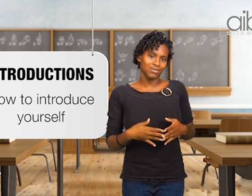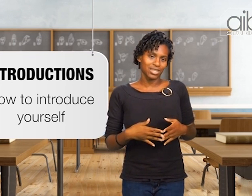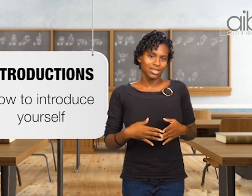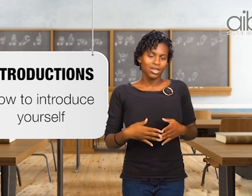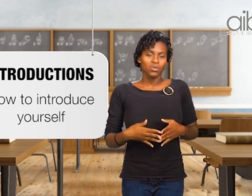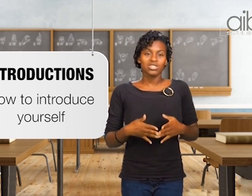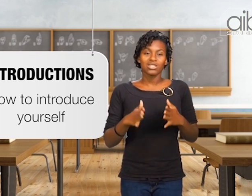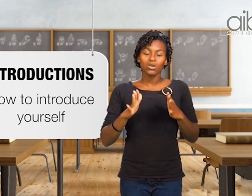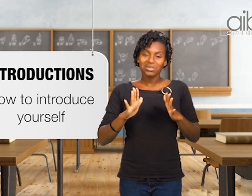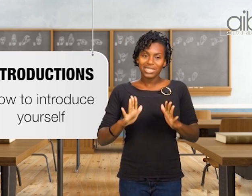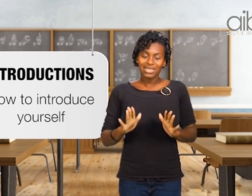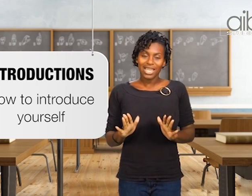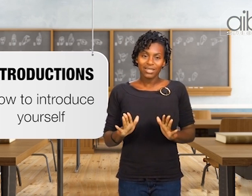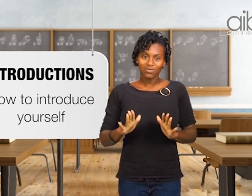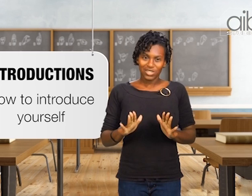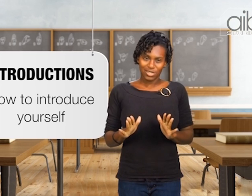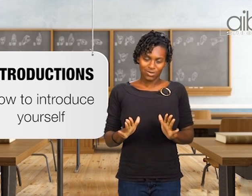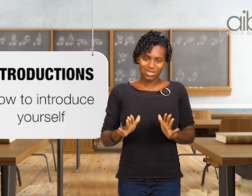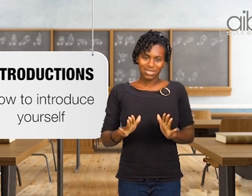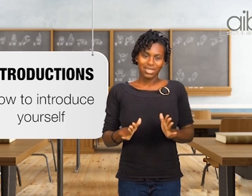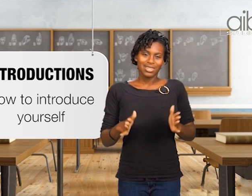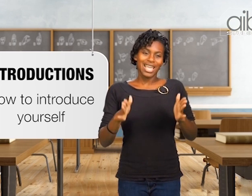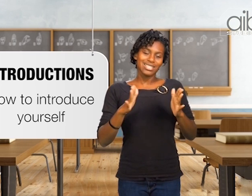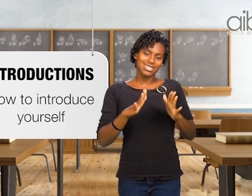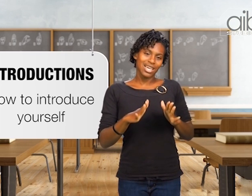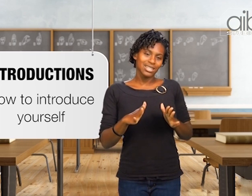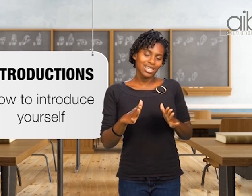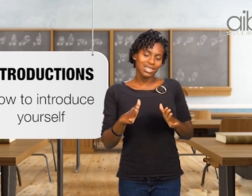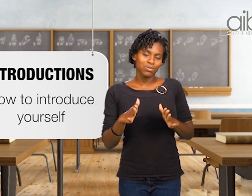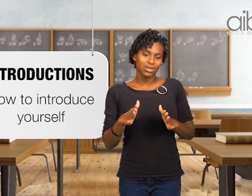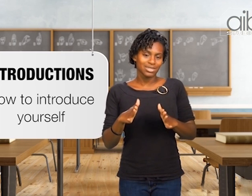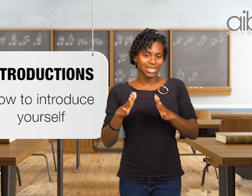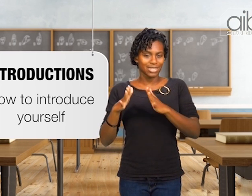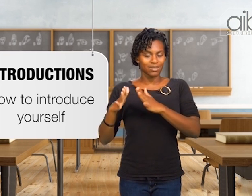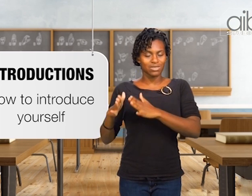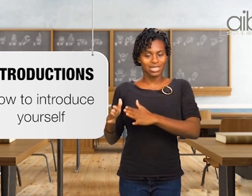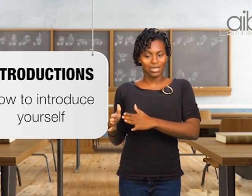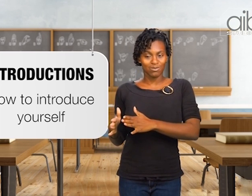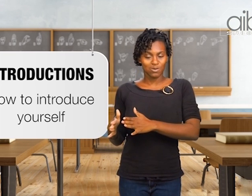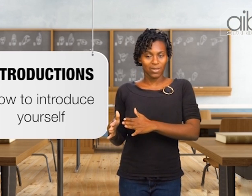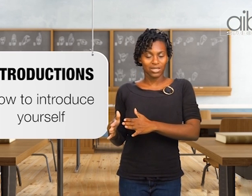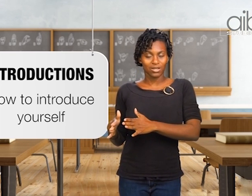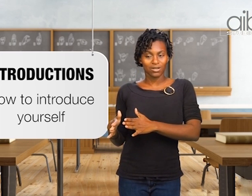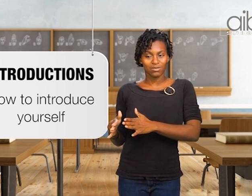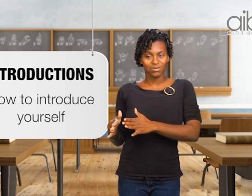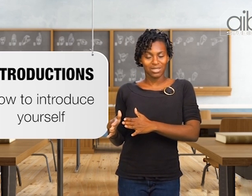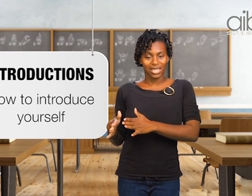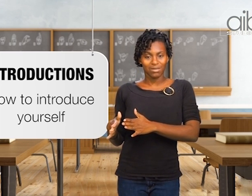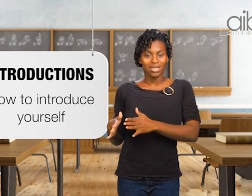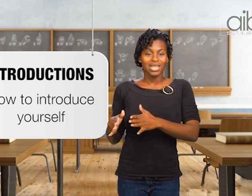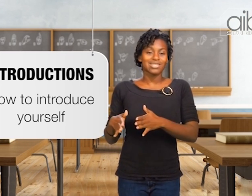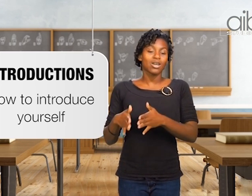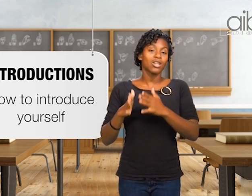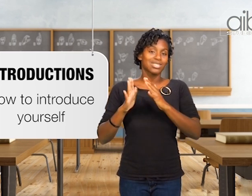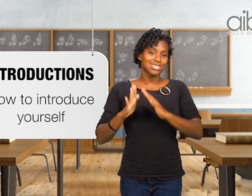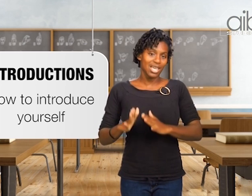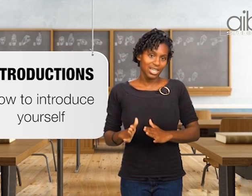it, which I don't want to get that confused. That sign that they put at the end of them spelling their name is called a sign